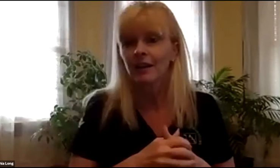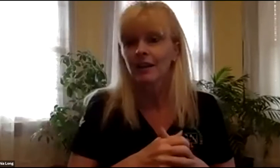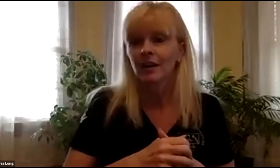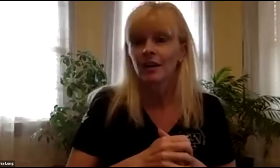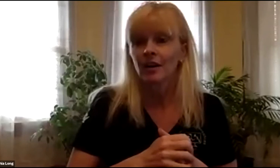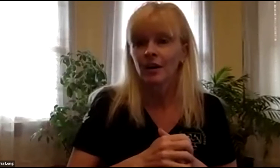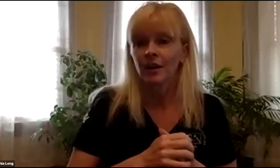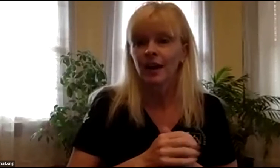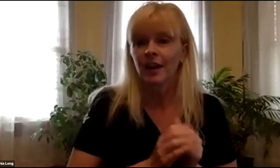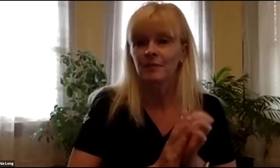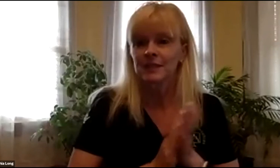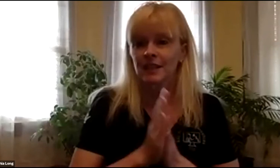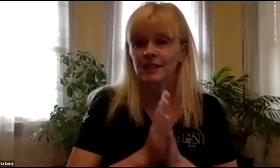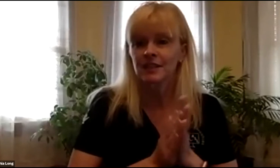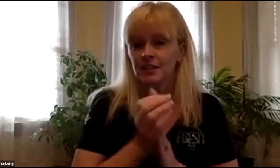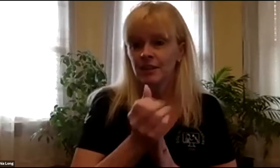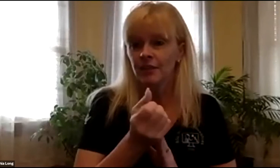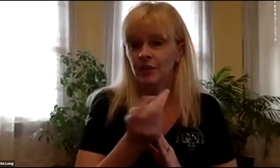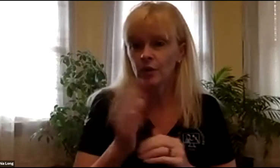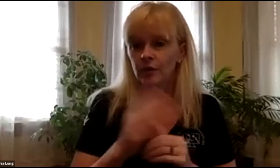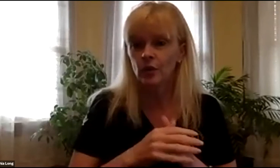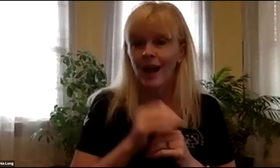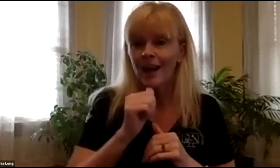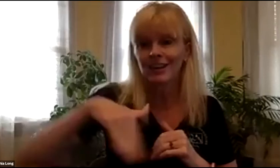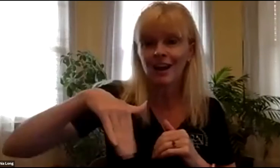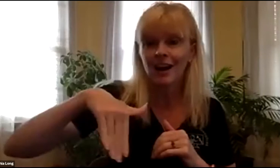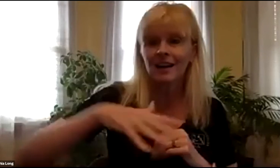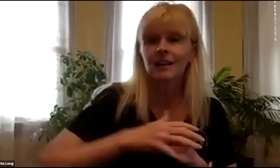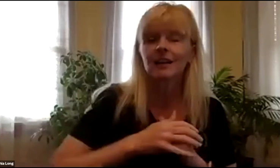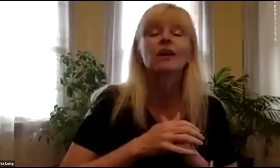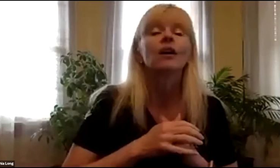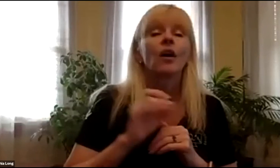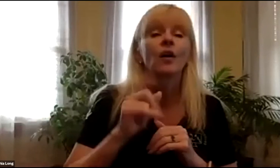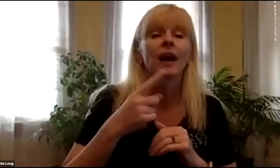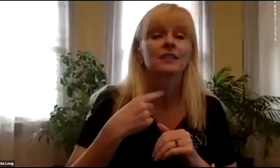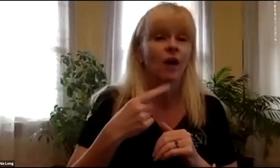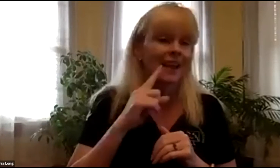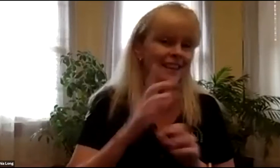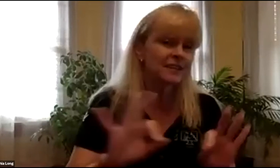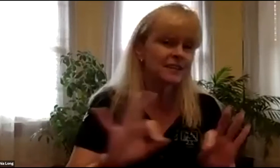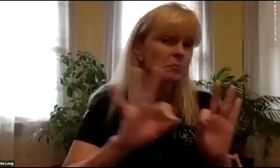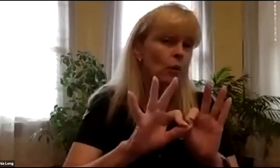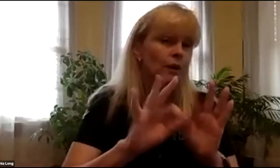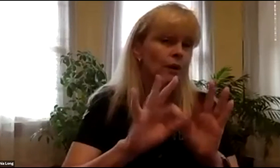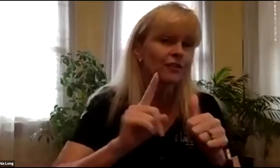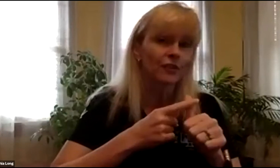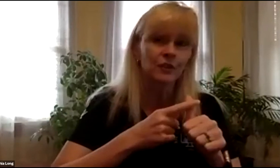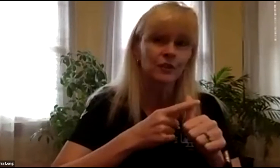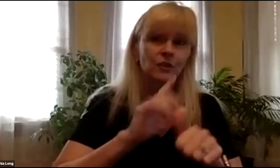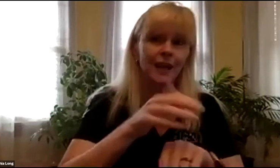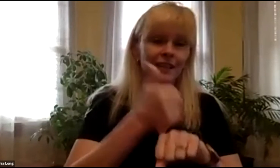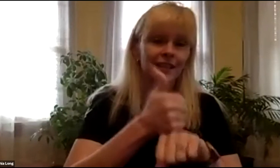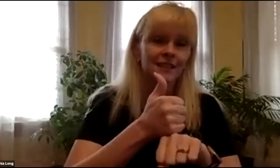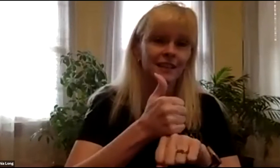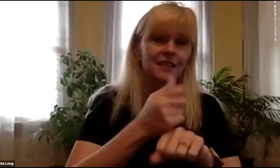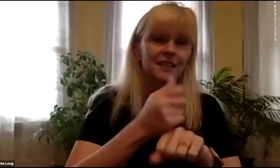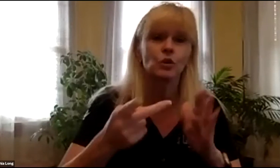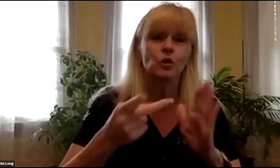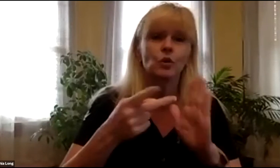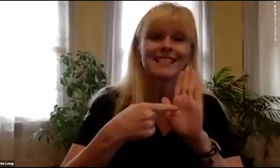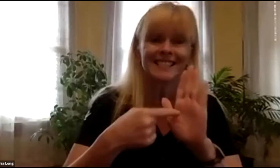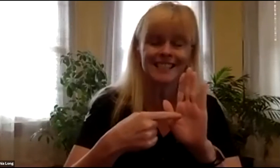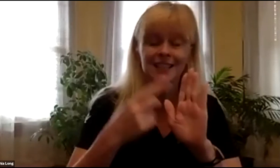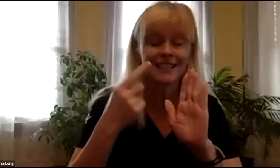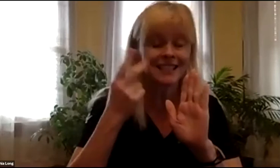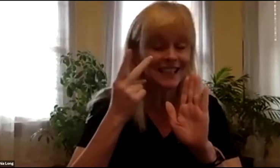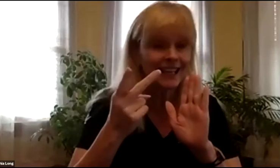not. Okay, I'm seeing a few of you have not. Okay, so I think it's important to first go ahead and set this up